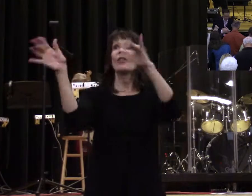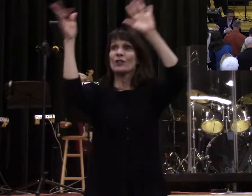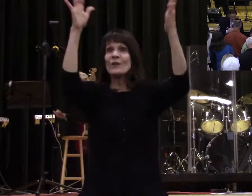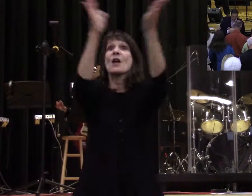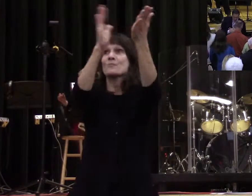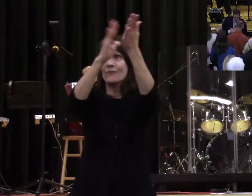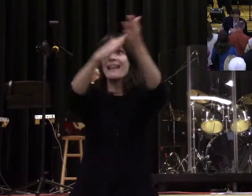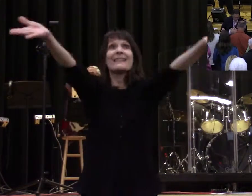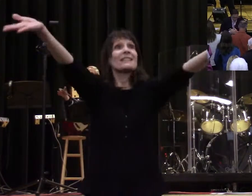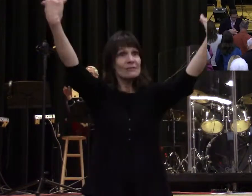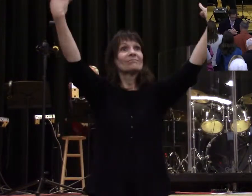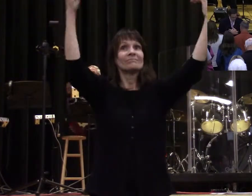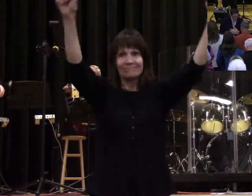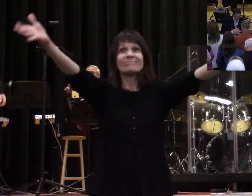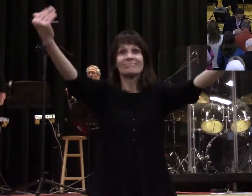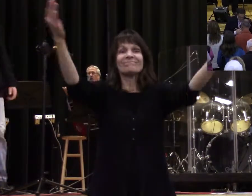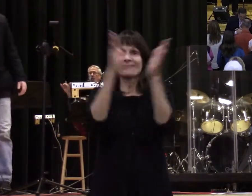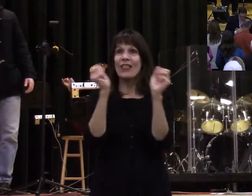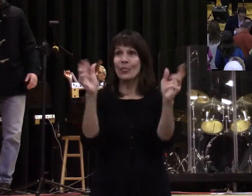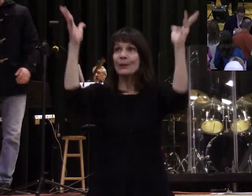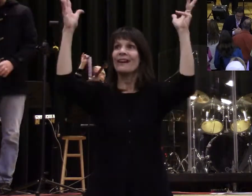offering. Hallelujah.